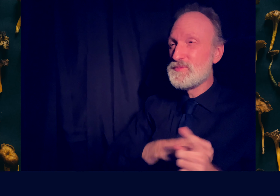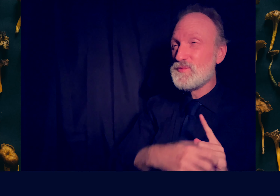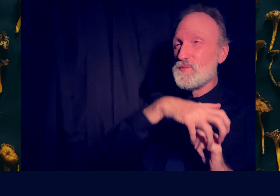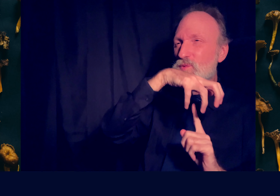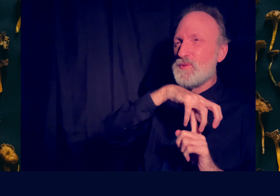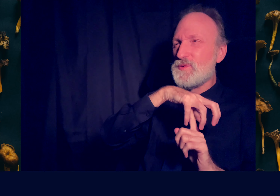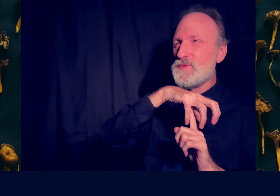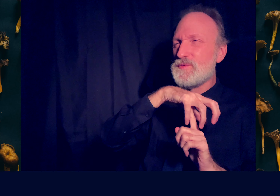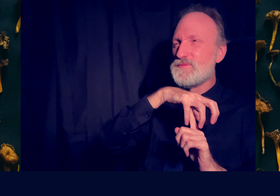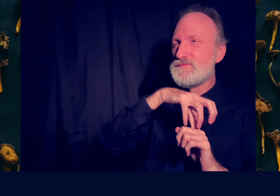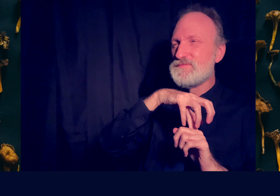rebuilding.